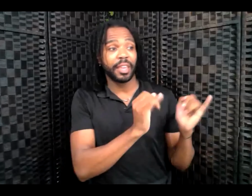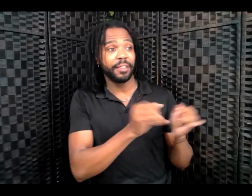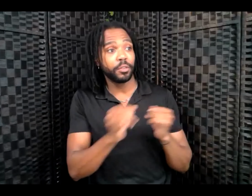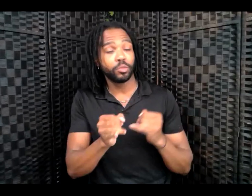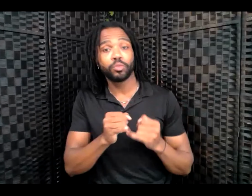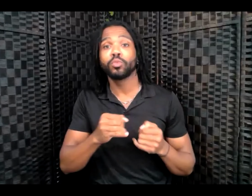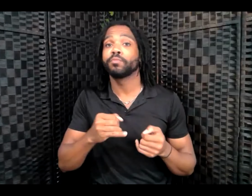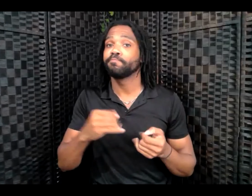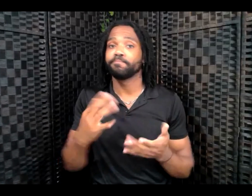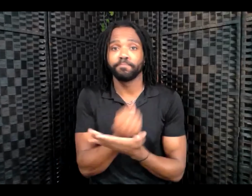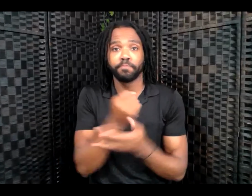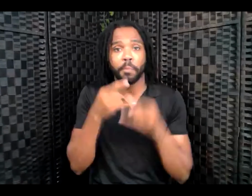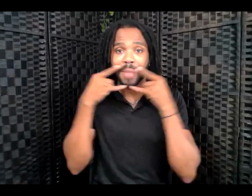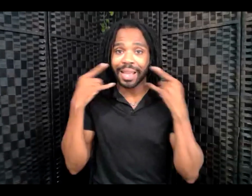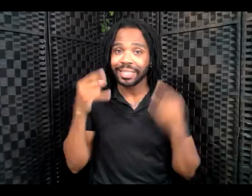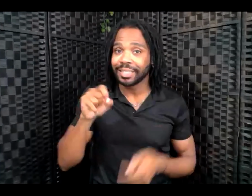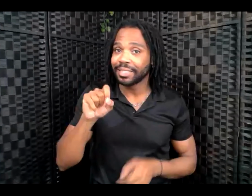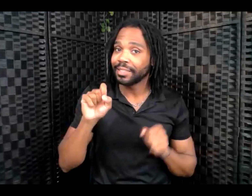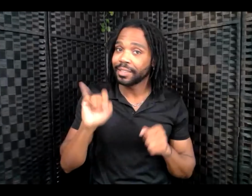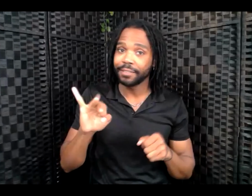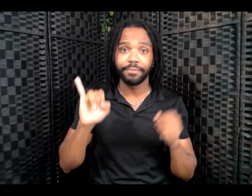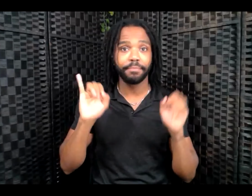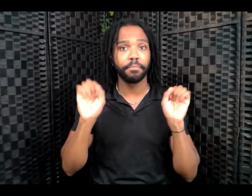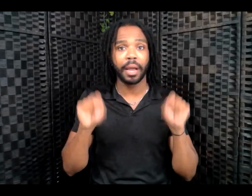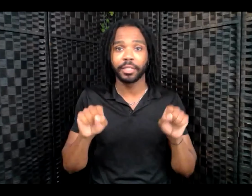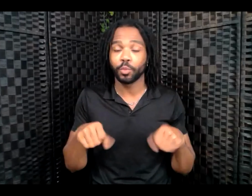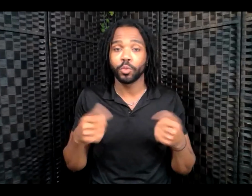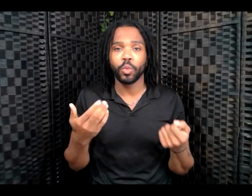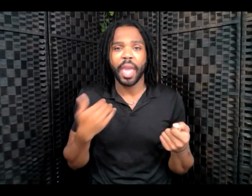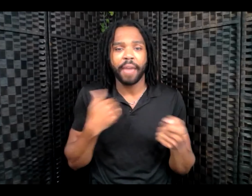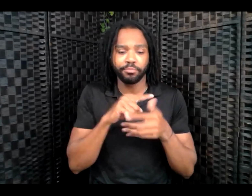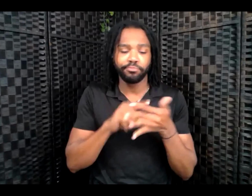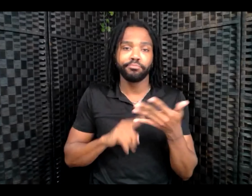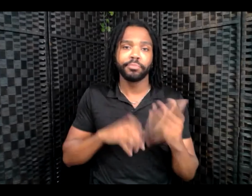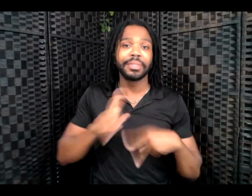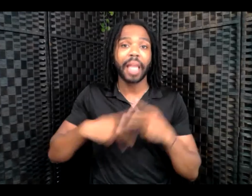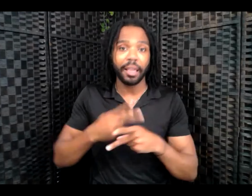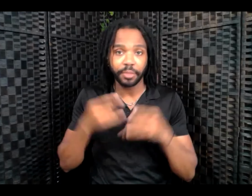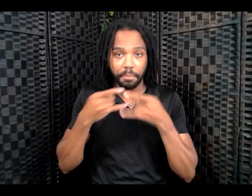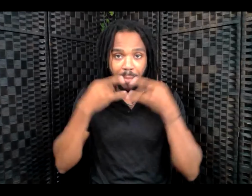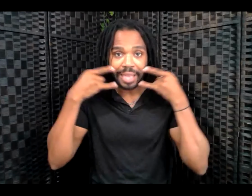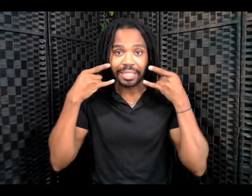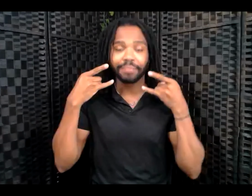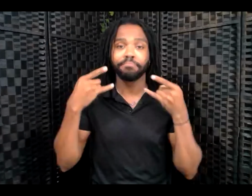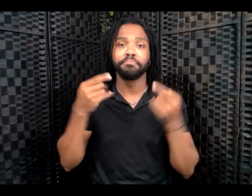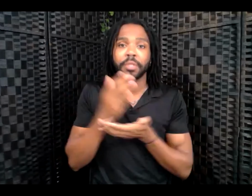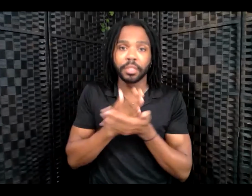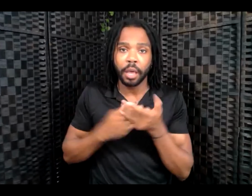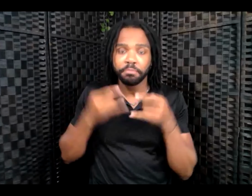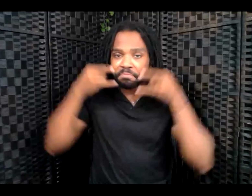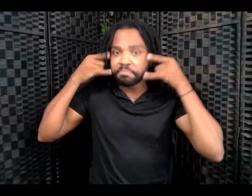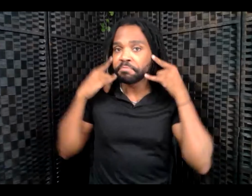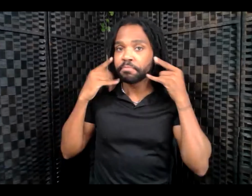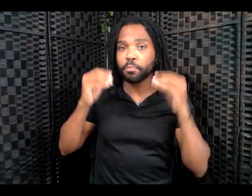where possible. They have been different mask types, some that feel a lot more comfortable